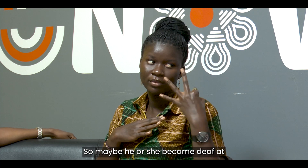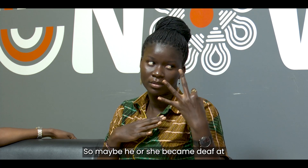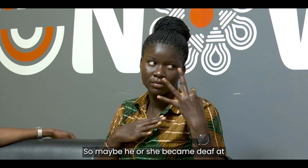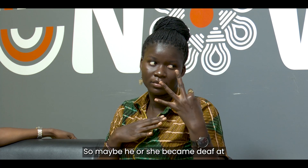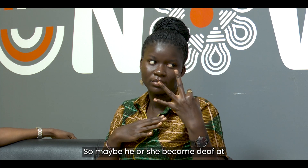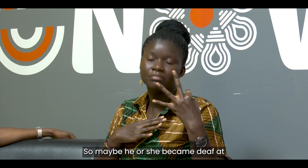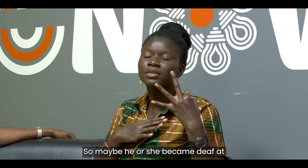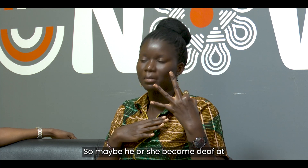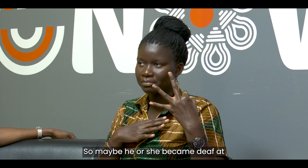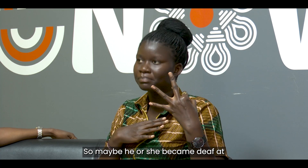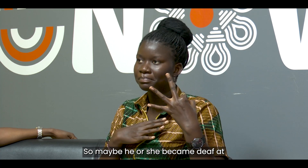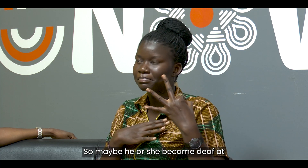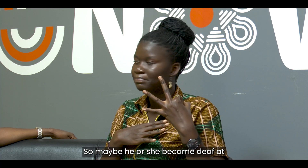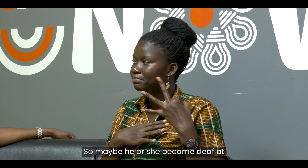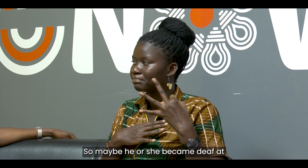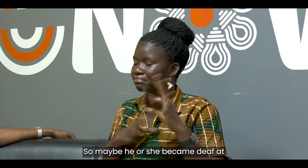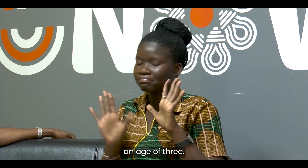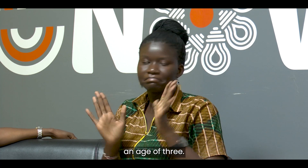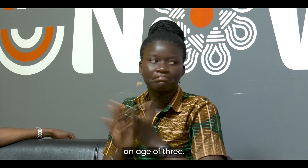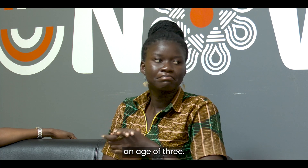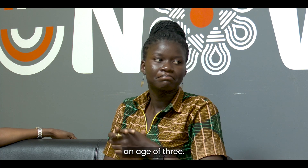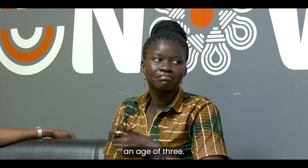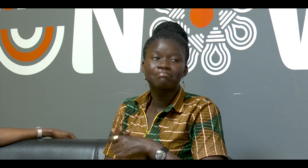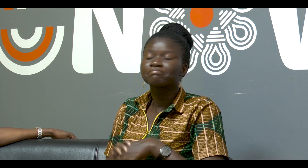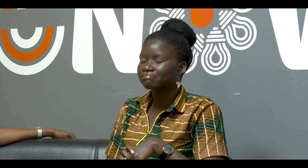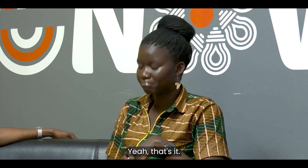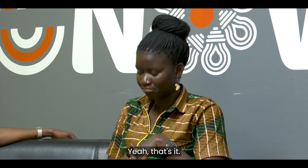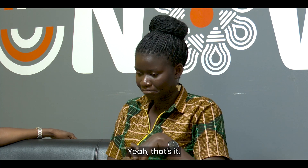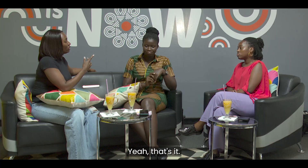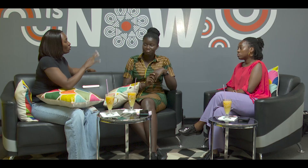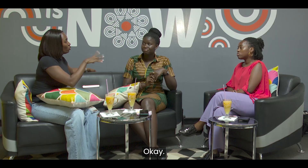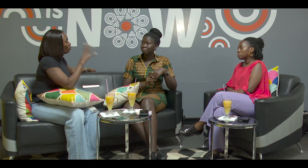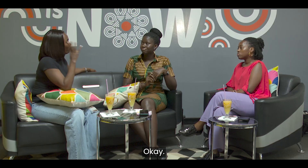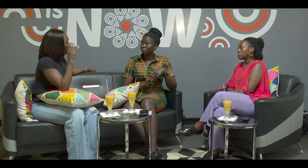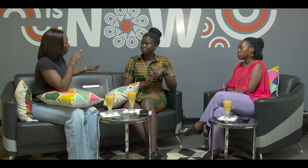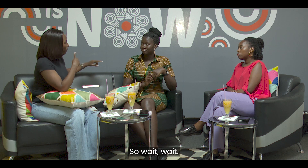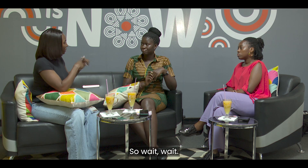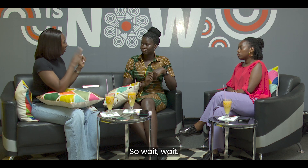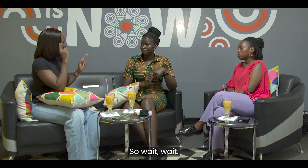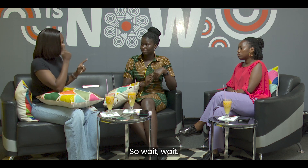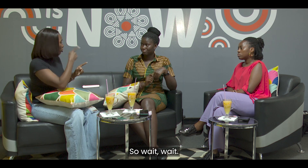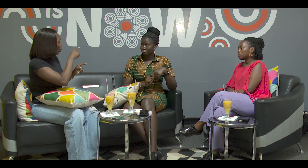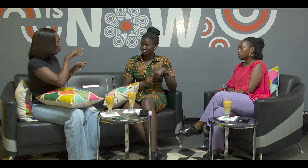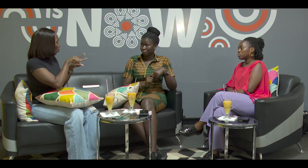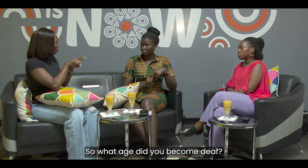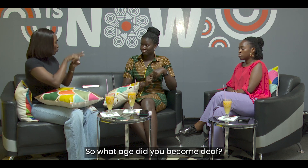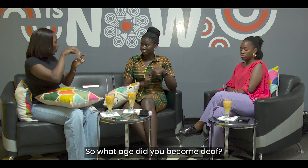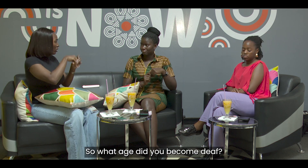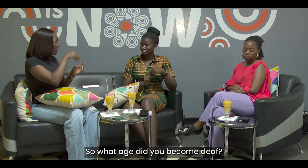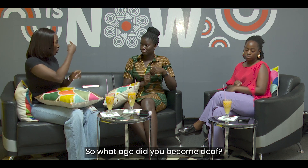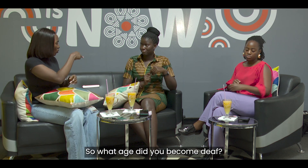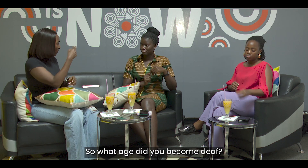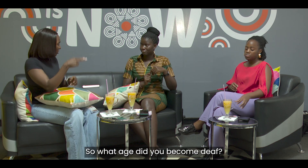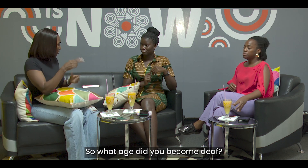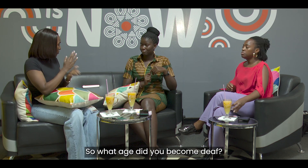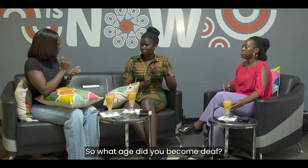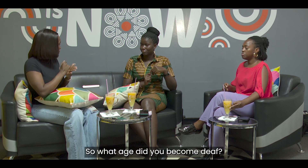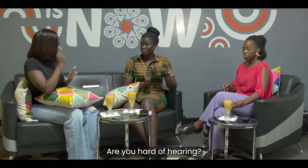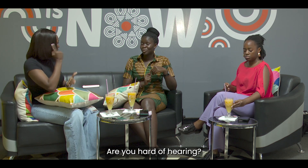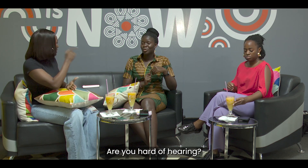he or she became deaf at an age of 3. Yeah, that's it. Okay. So wait. So what age did you become deaf? Are you hard of